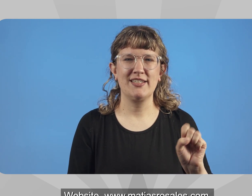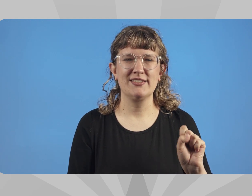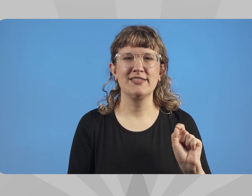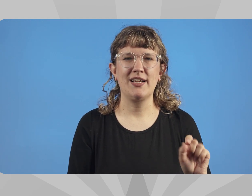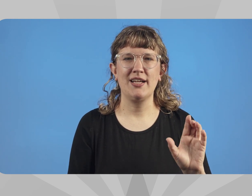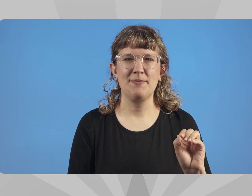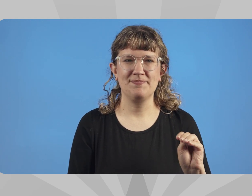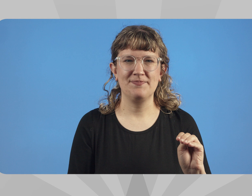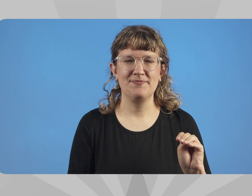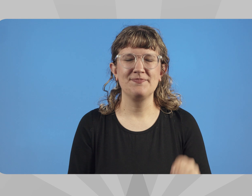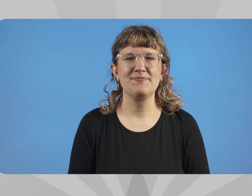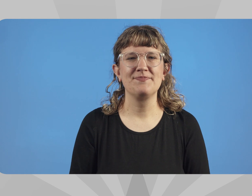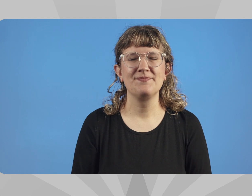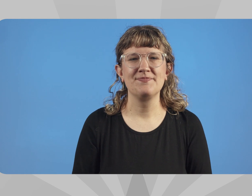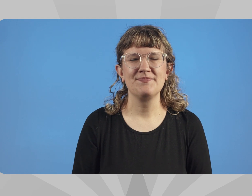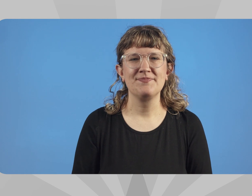www.matiasrosales.com.